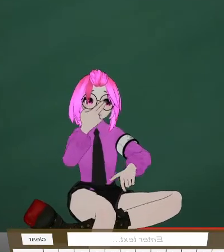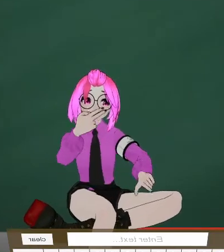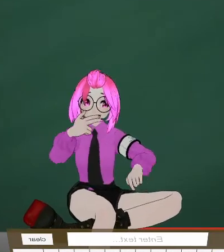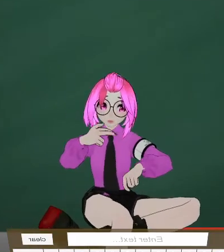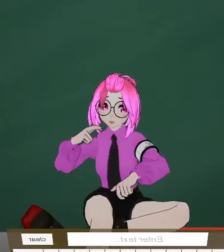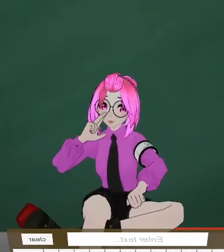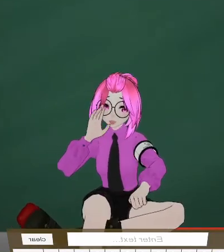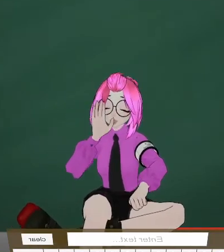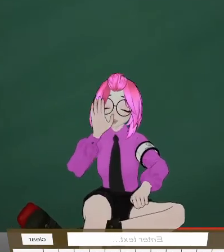that yep